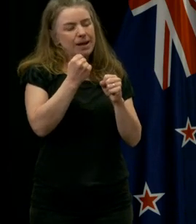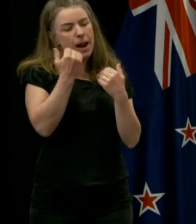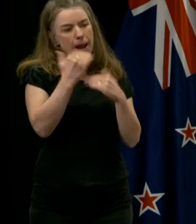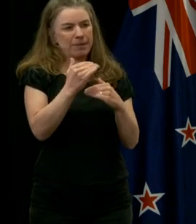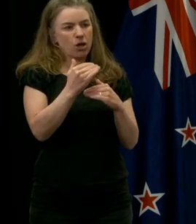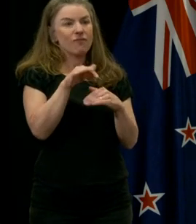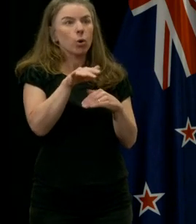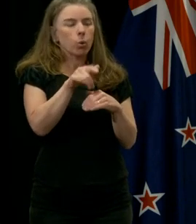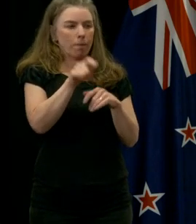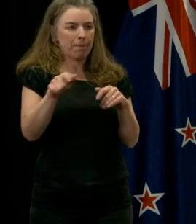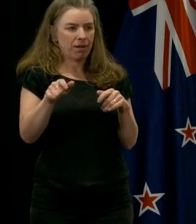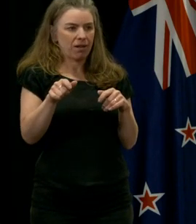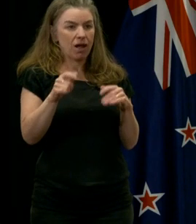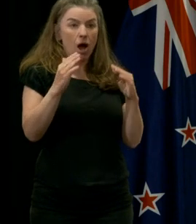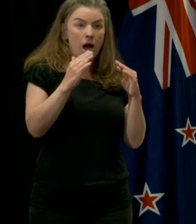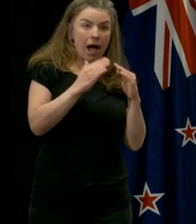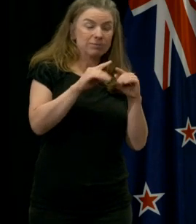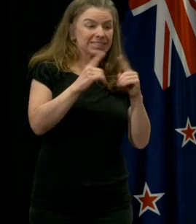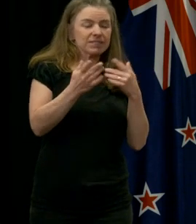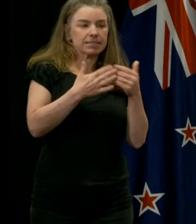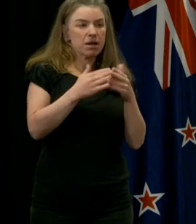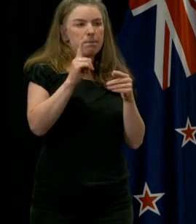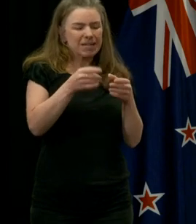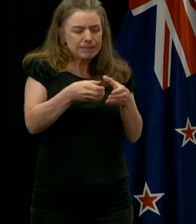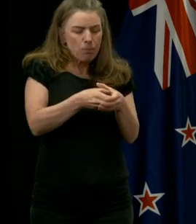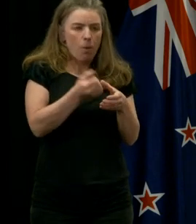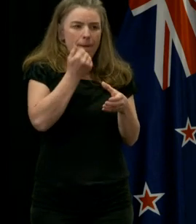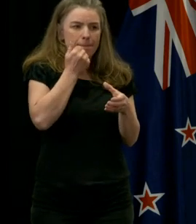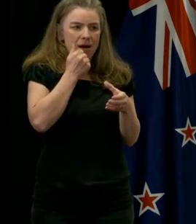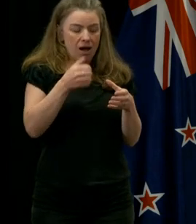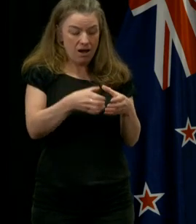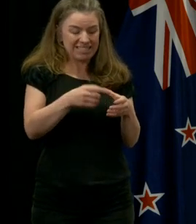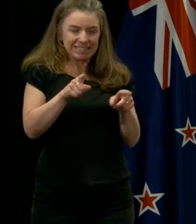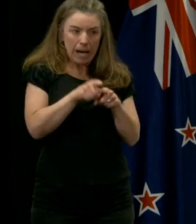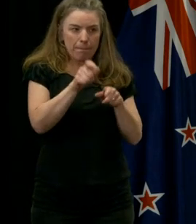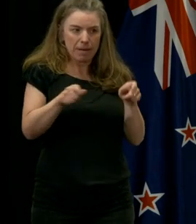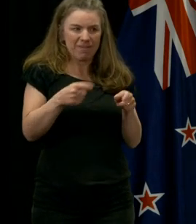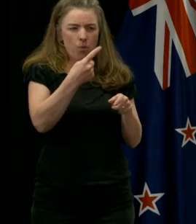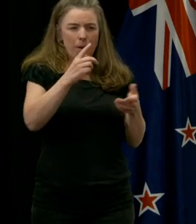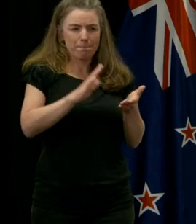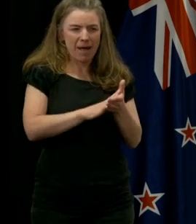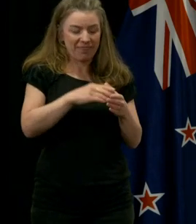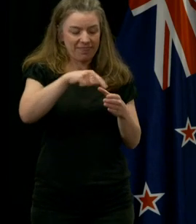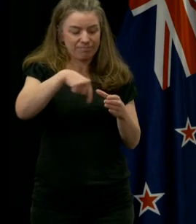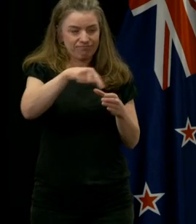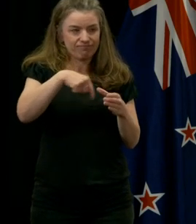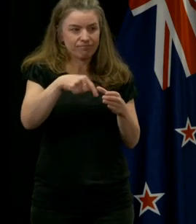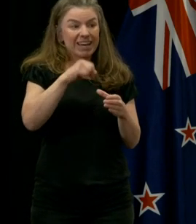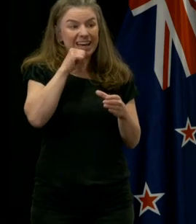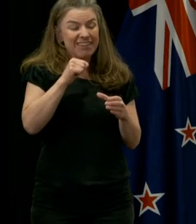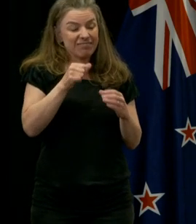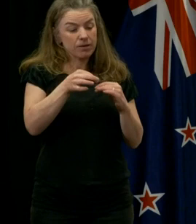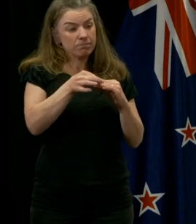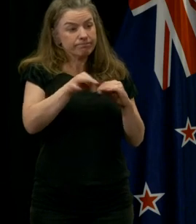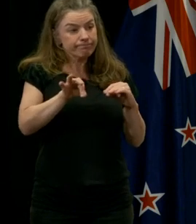sense and common principles. The same small group has to be your bubble for a month. If that means that you're a couple that's